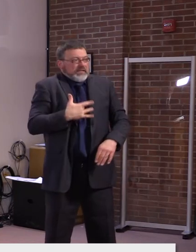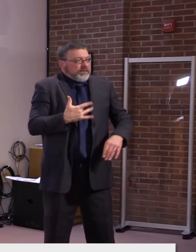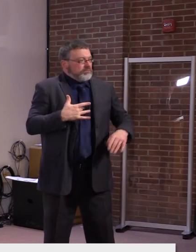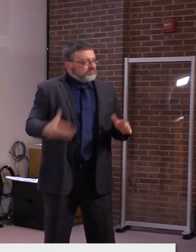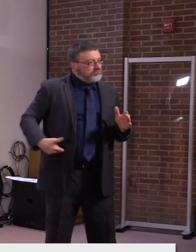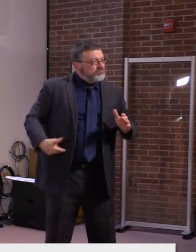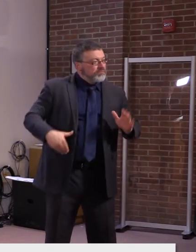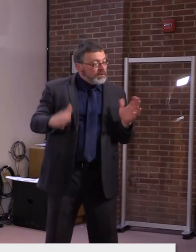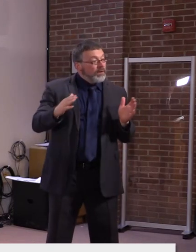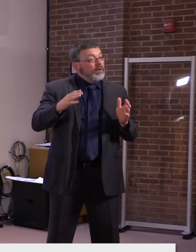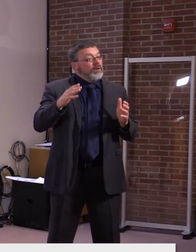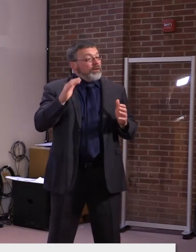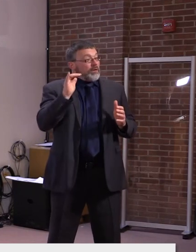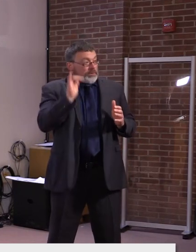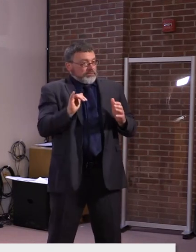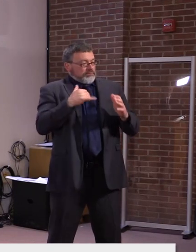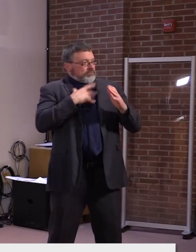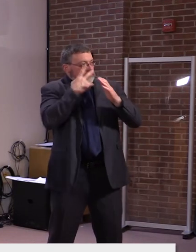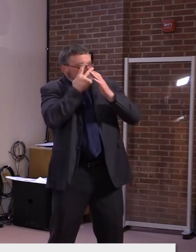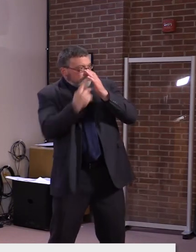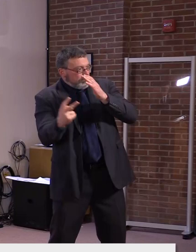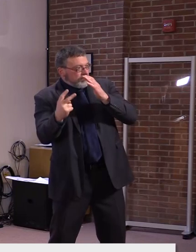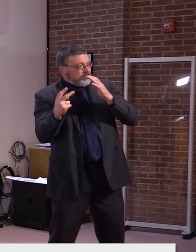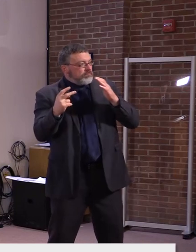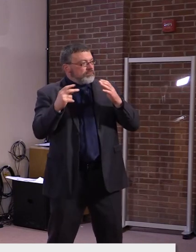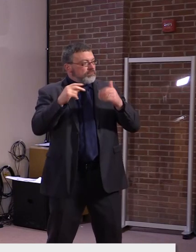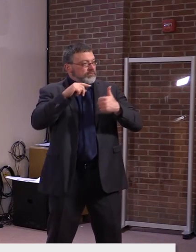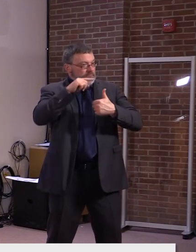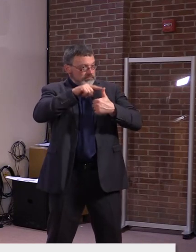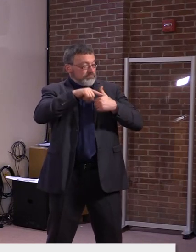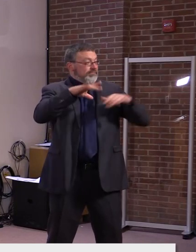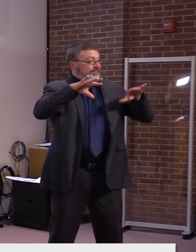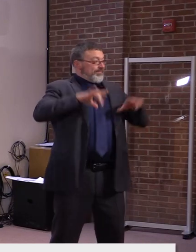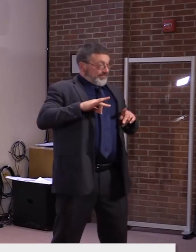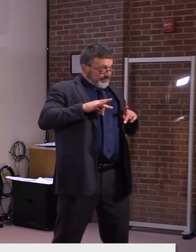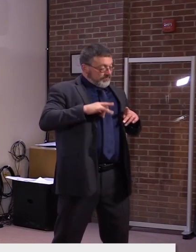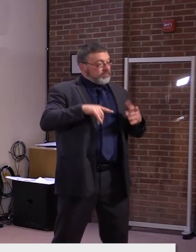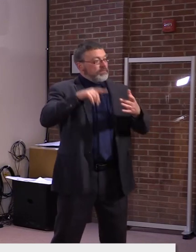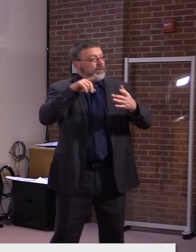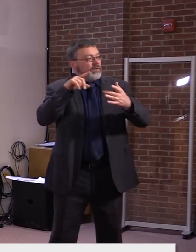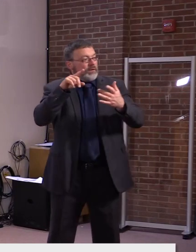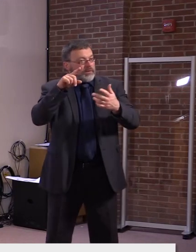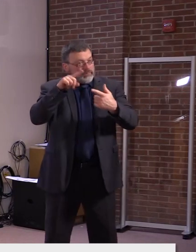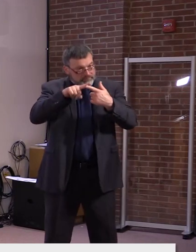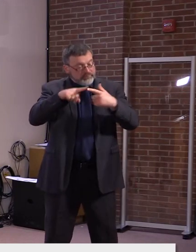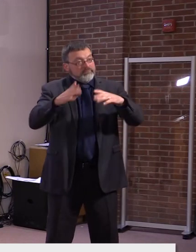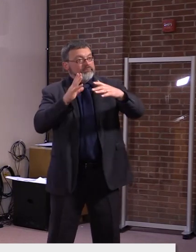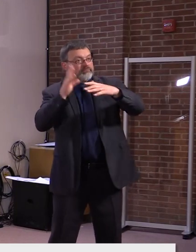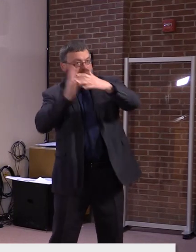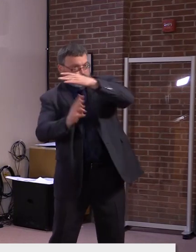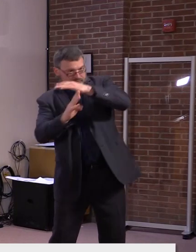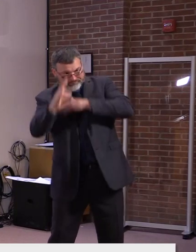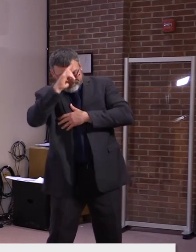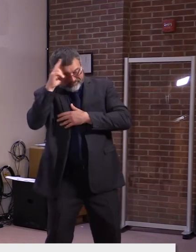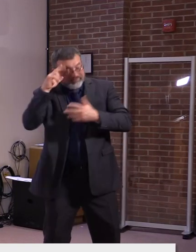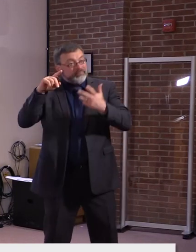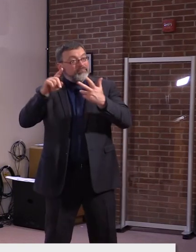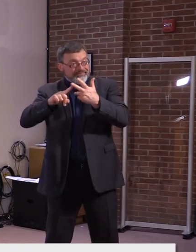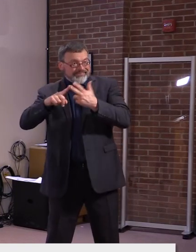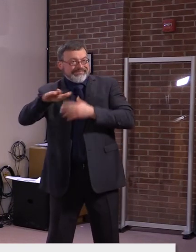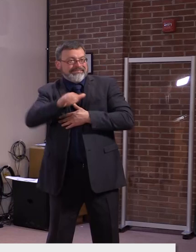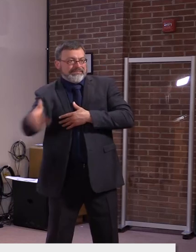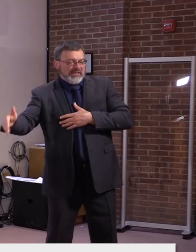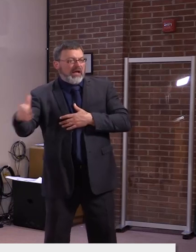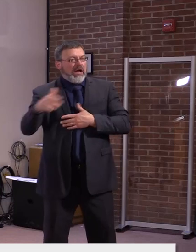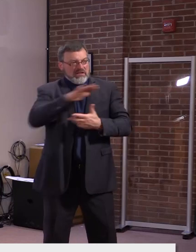that the case numbers and the hospitalizations and the death numbers will start to subside here per the ensemble model.